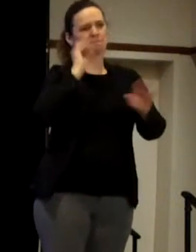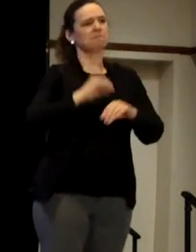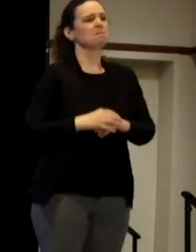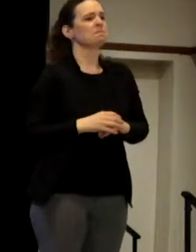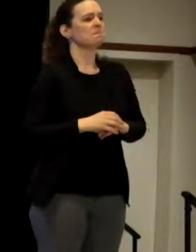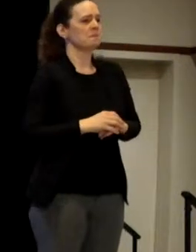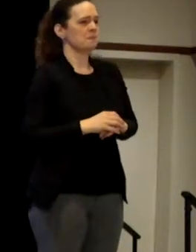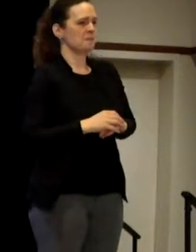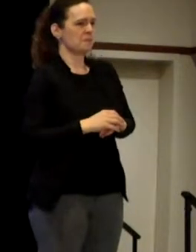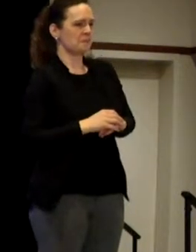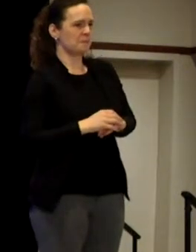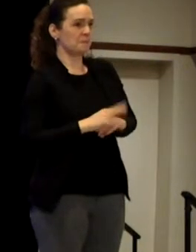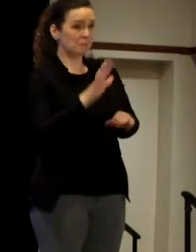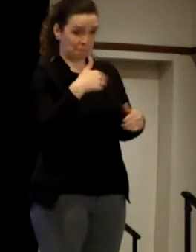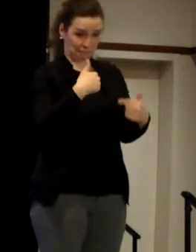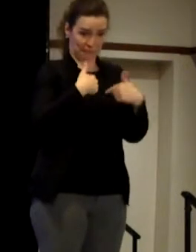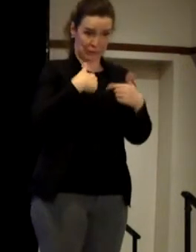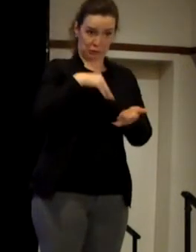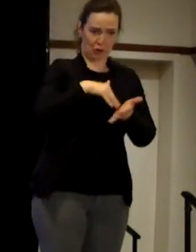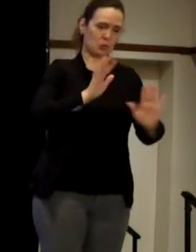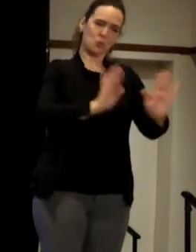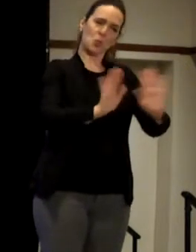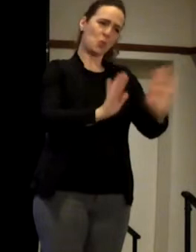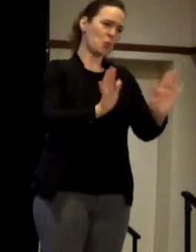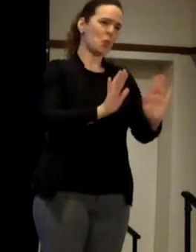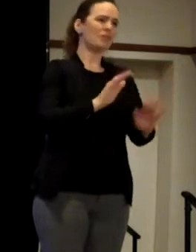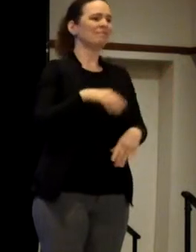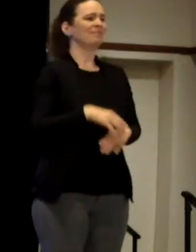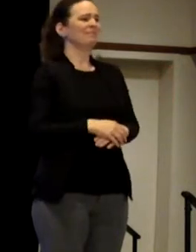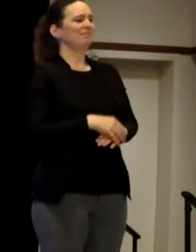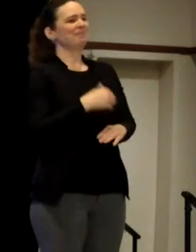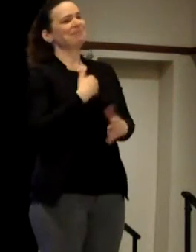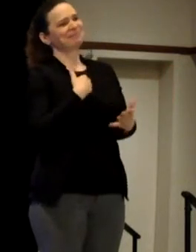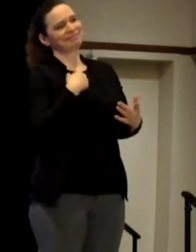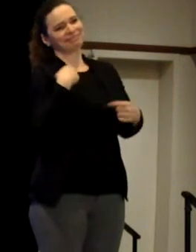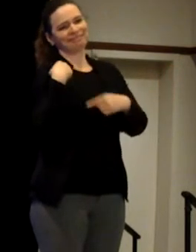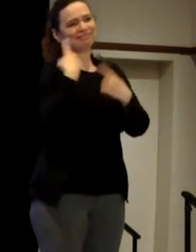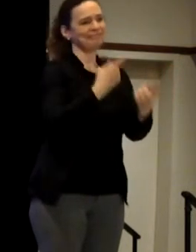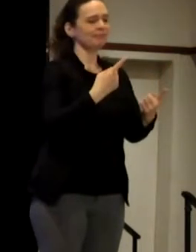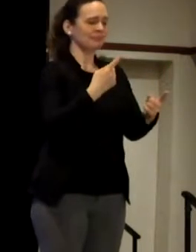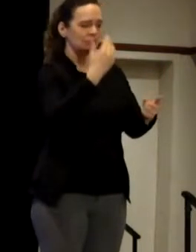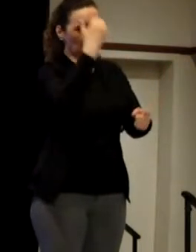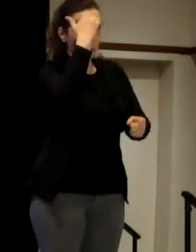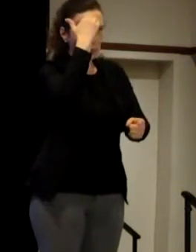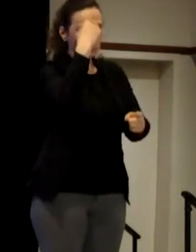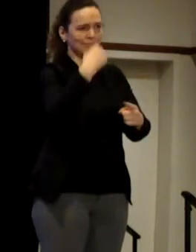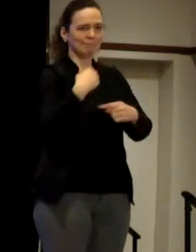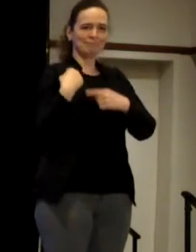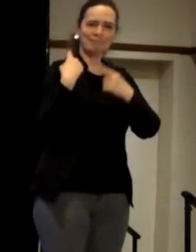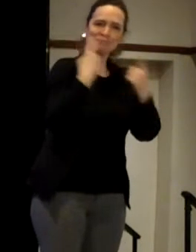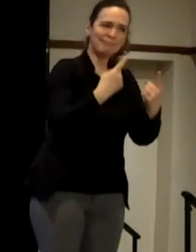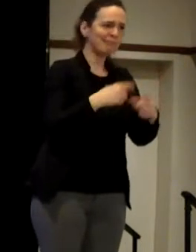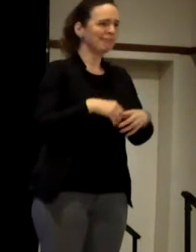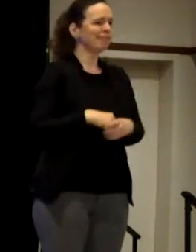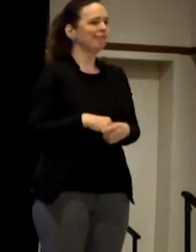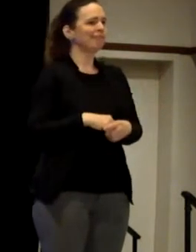not a doctor, but I feel like I have a pretty good idea on my next life, what I want to be